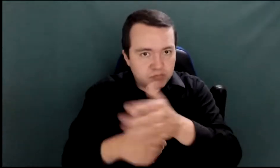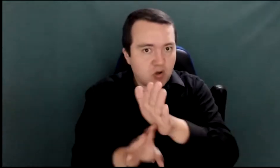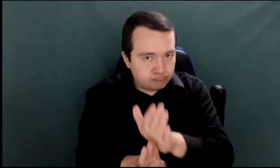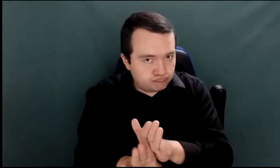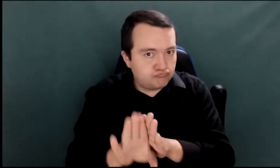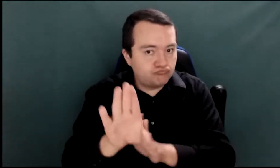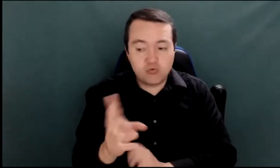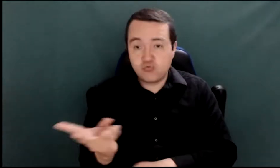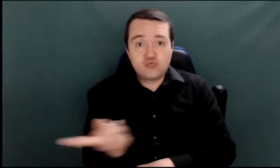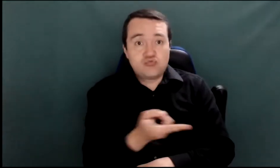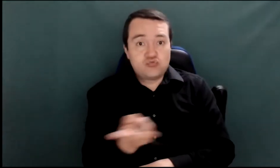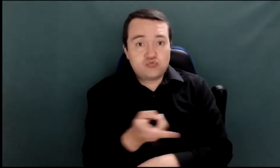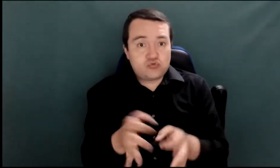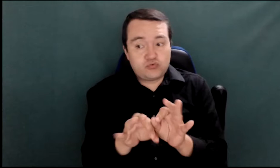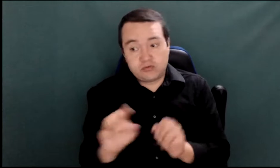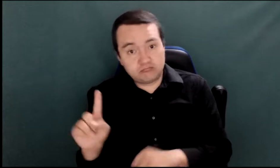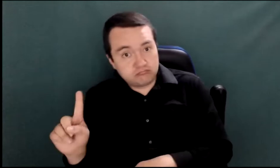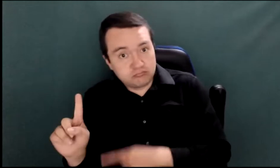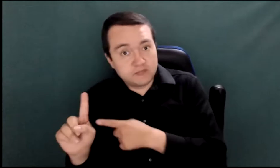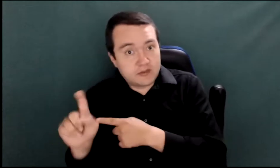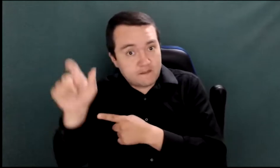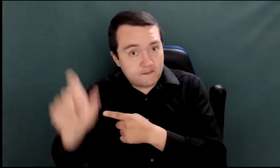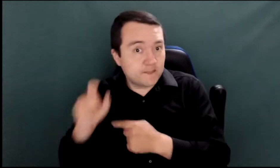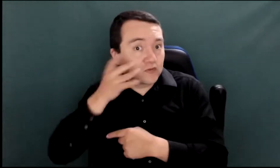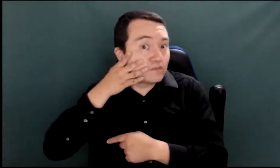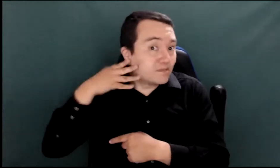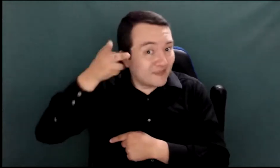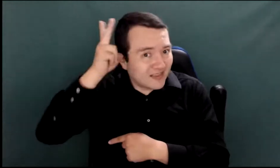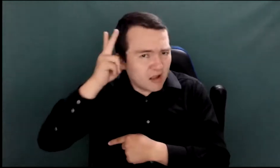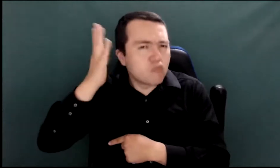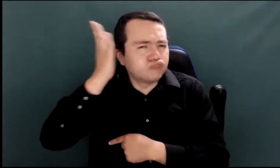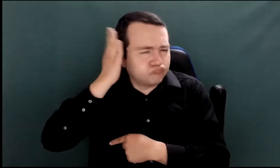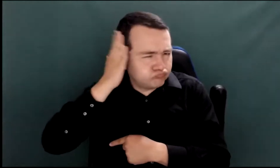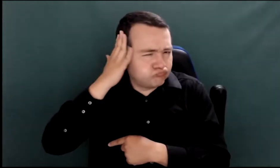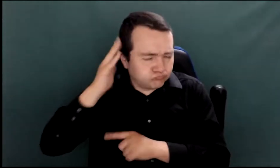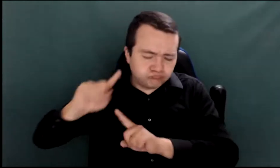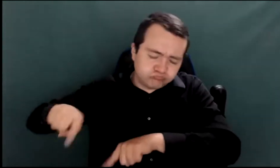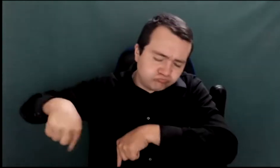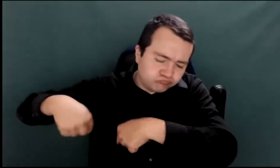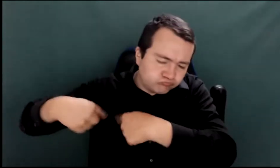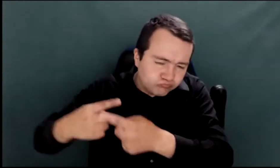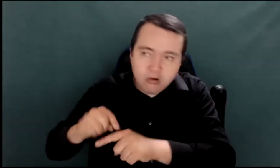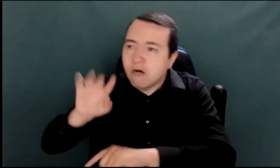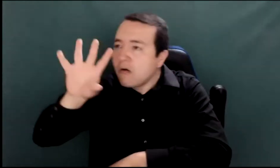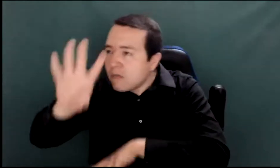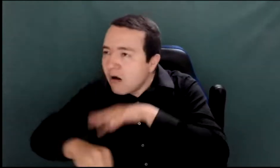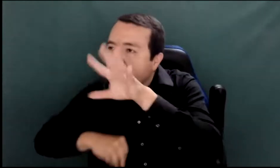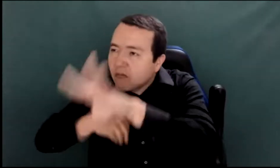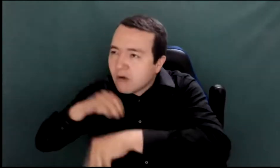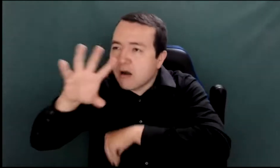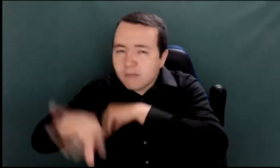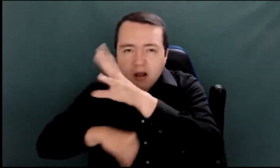Both are important. The indigenous knowledge, which for thousands of years has been